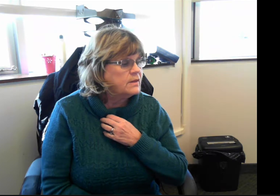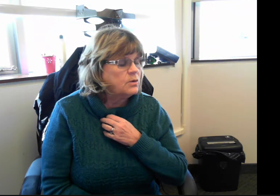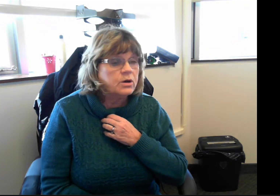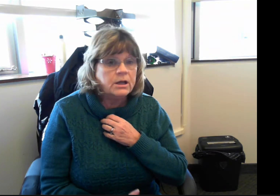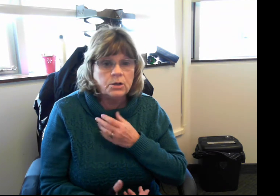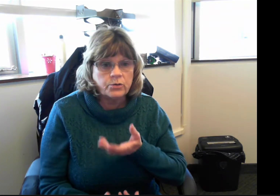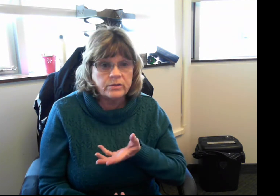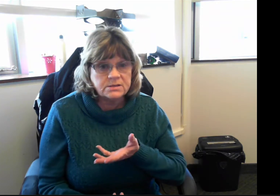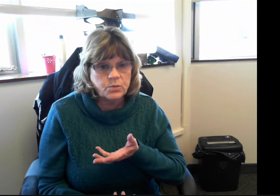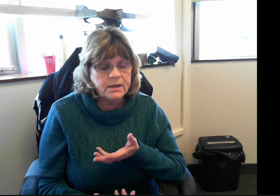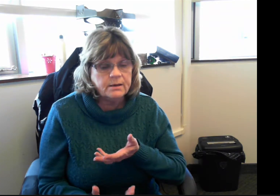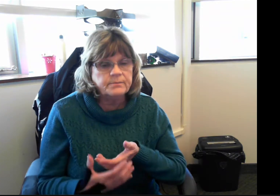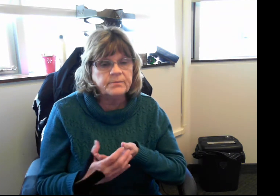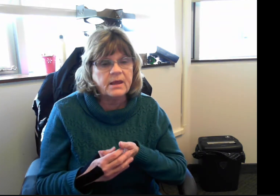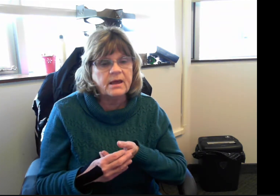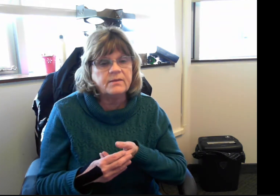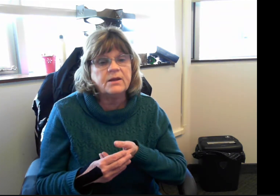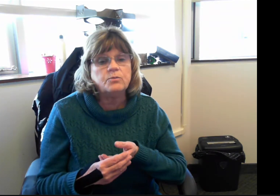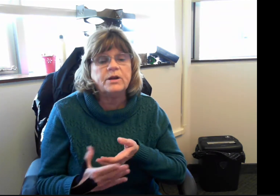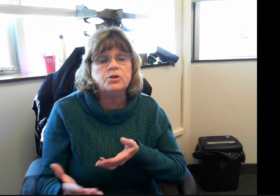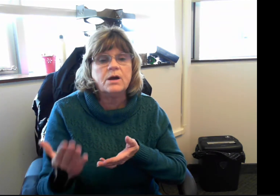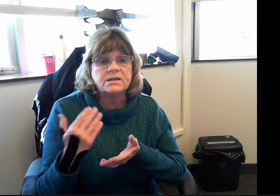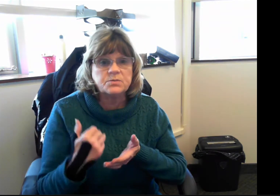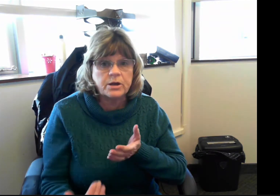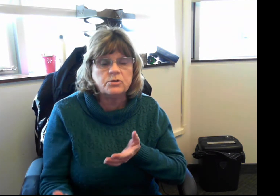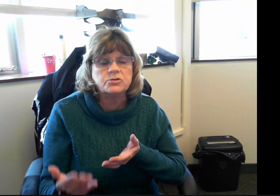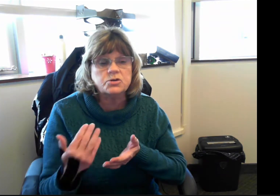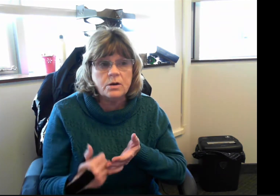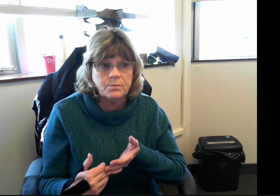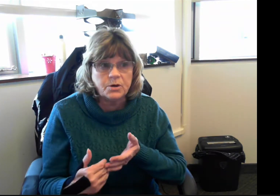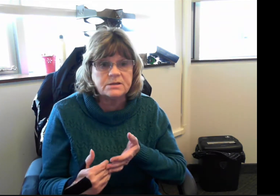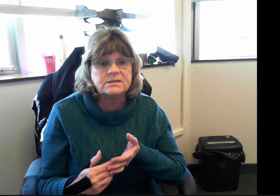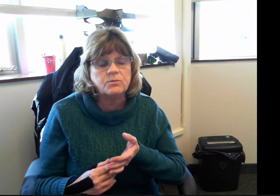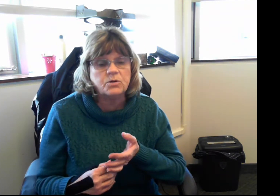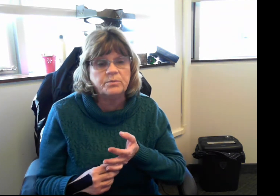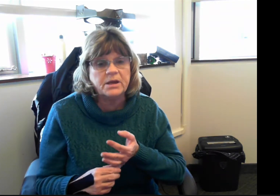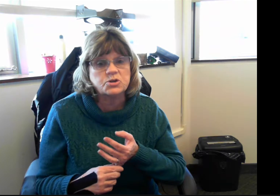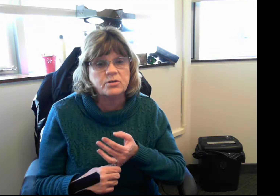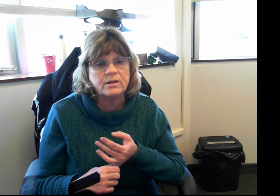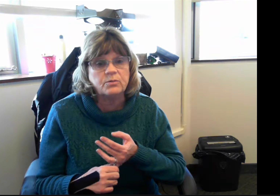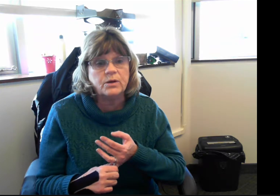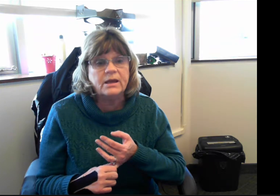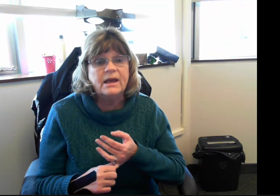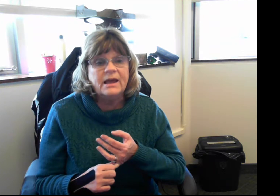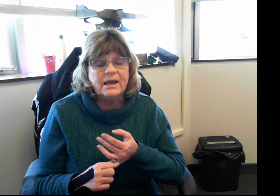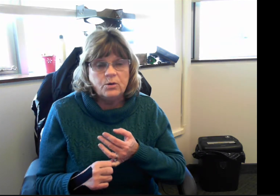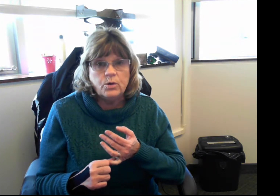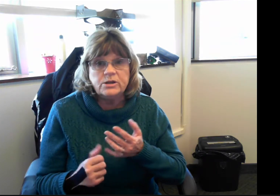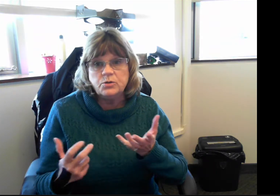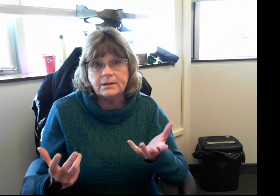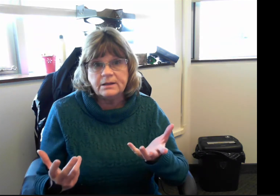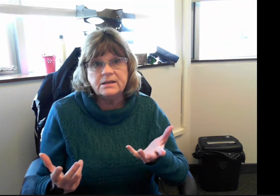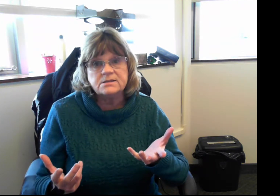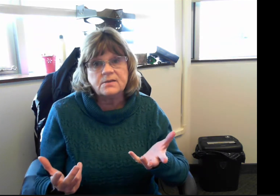that we're going to learn this week. And then when you guys bring your storybooks, then we'll make sure that we do at least